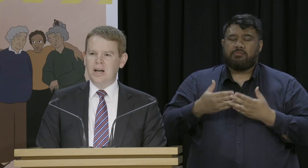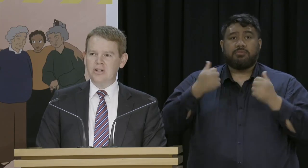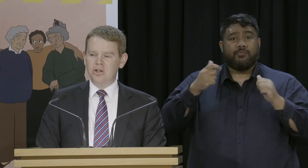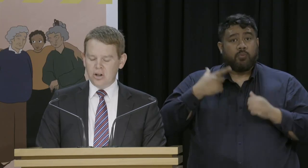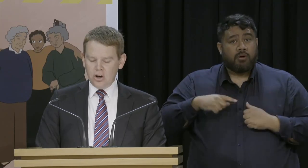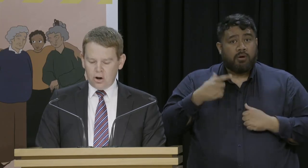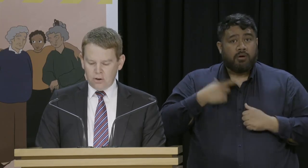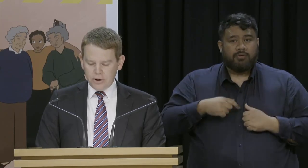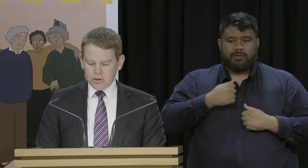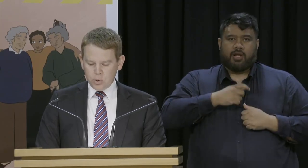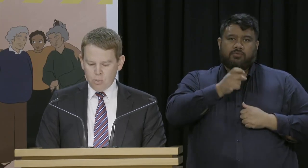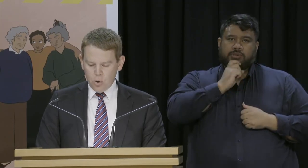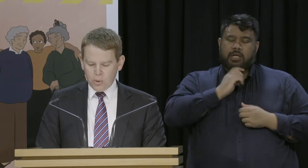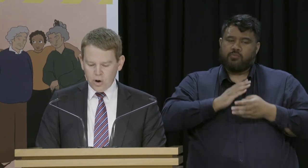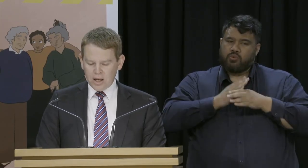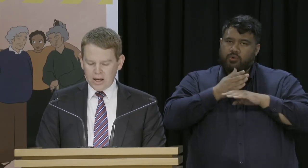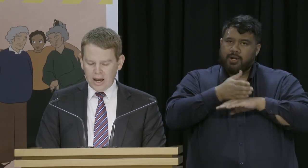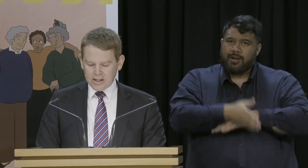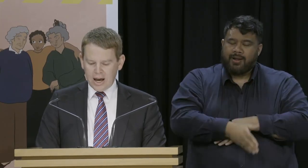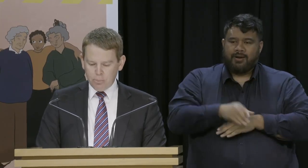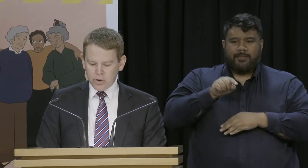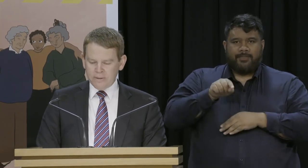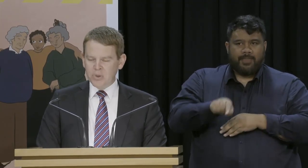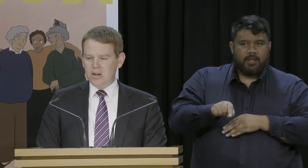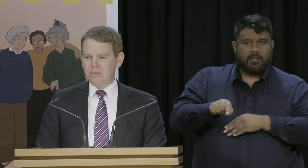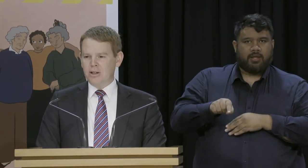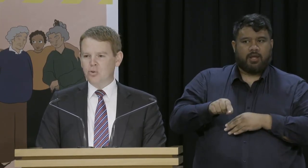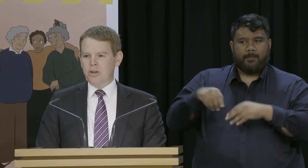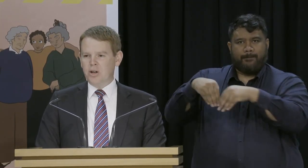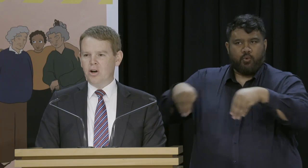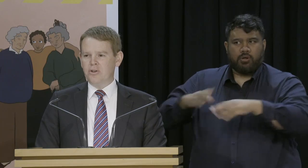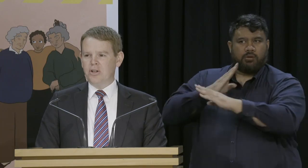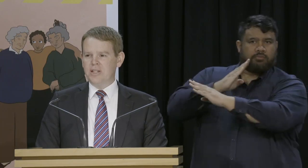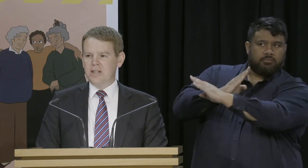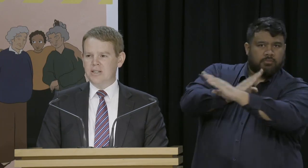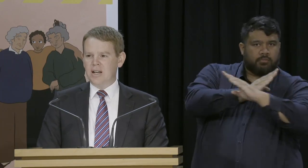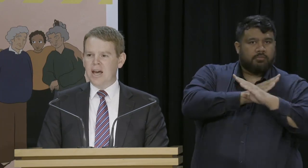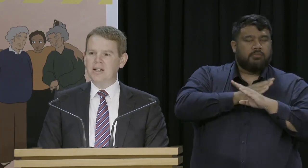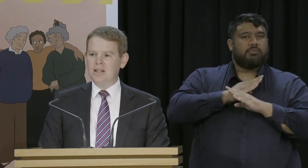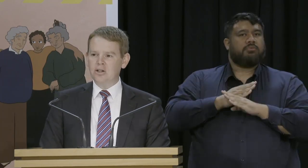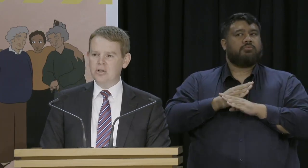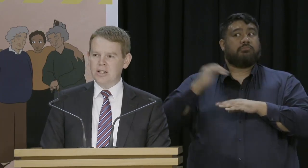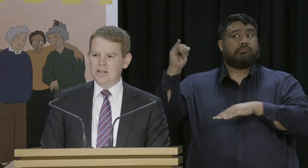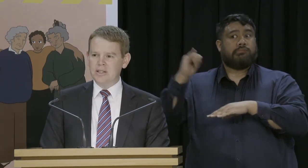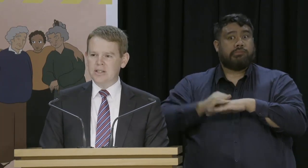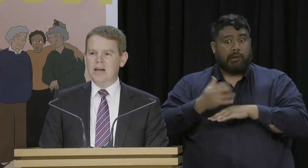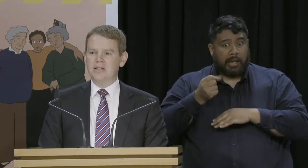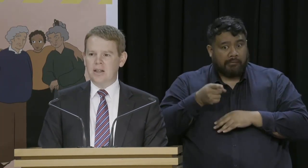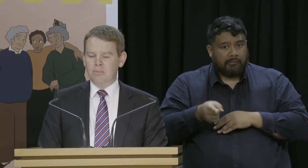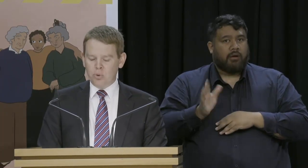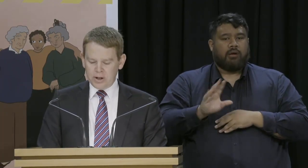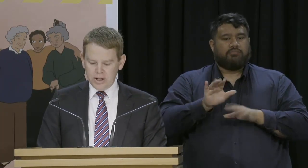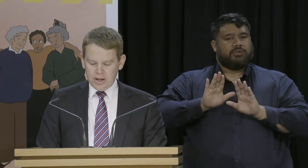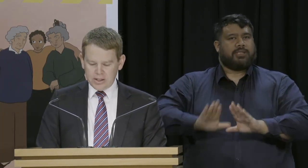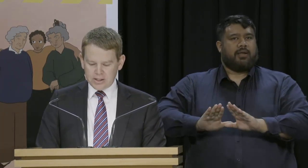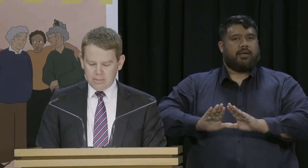and dedication of those who are working at our border to make sure that where COVID-19 does land in New Zealand, it stays at